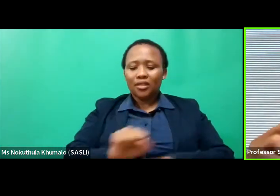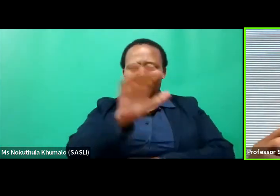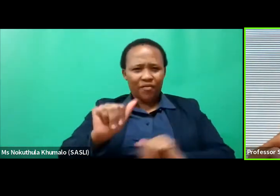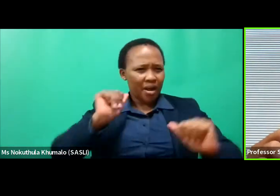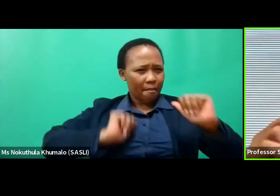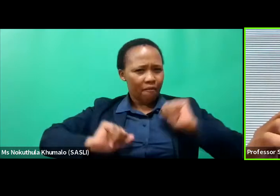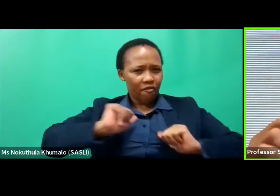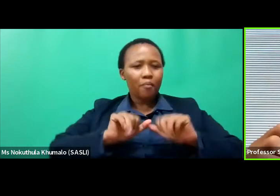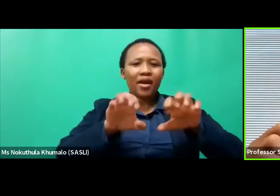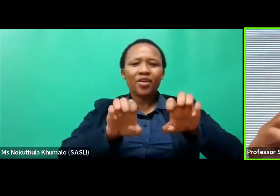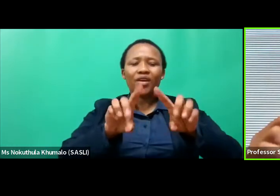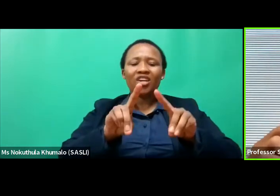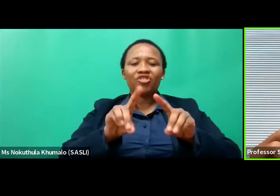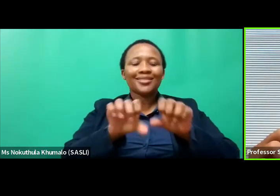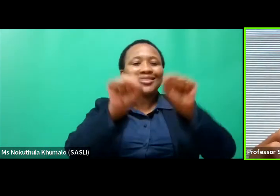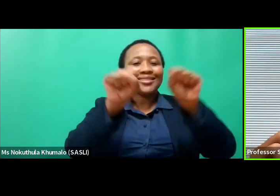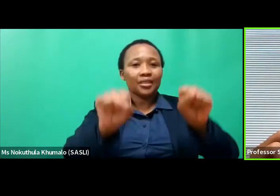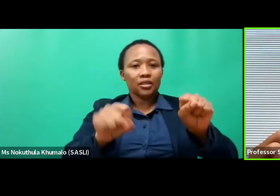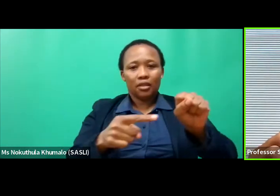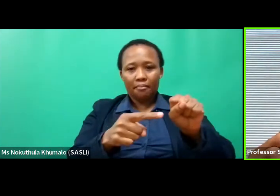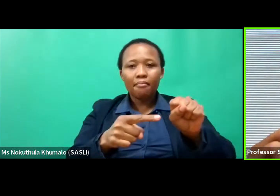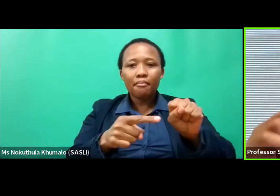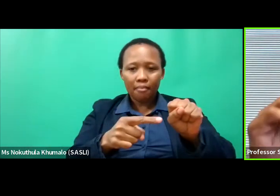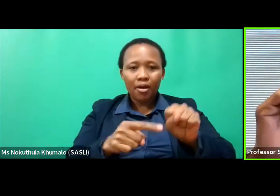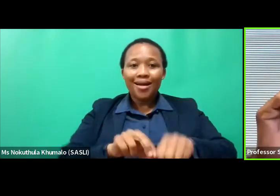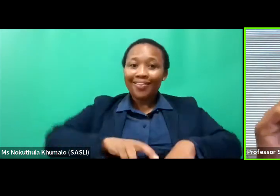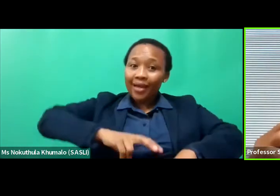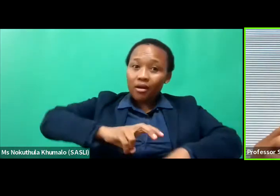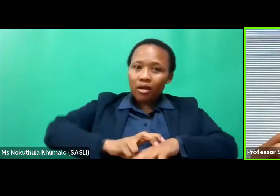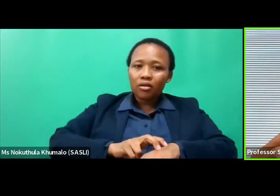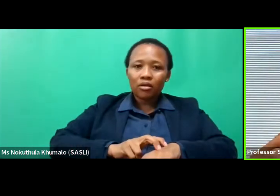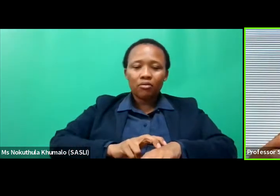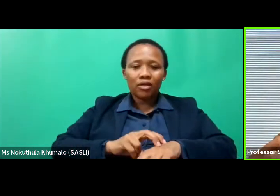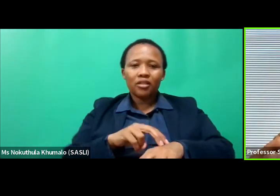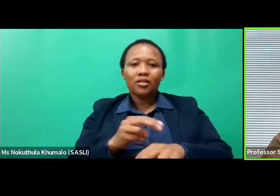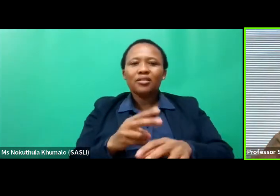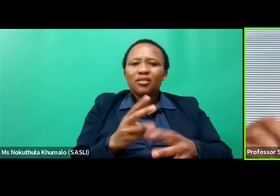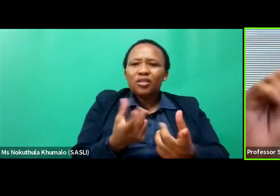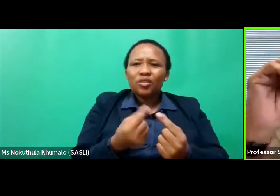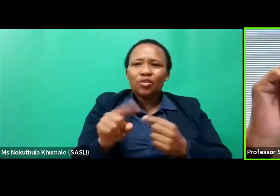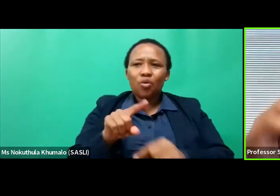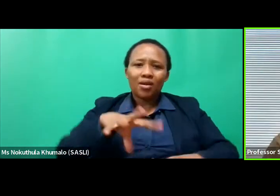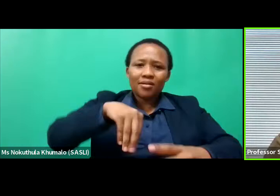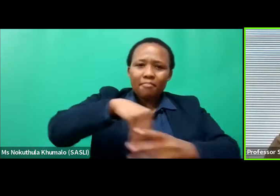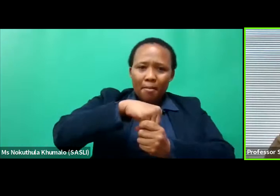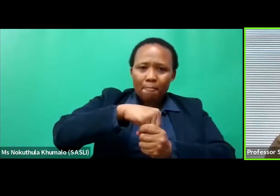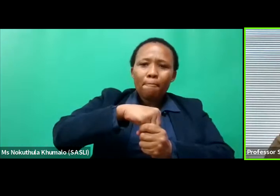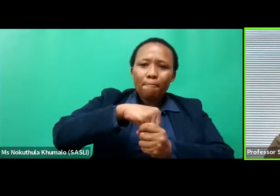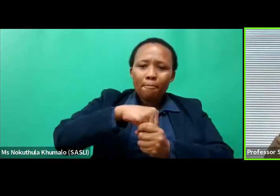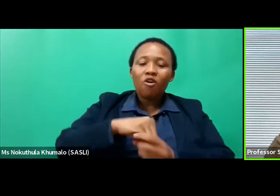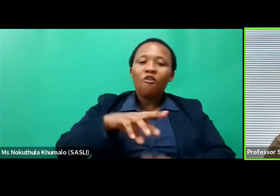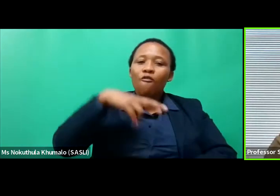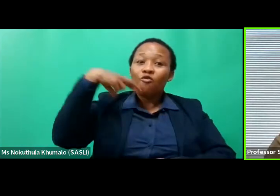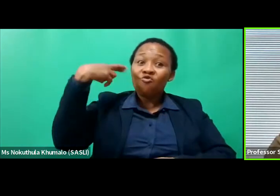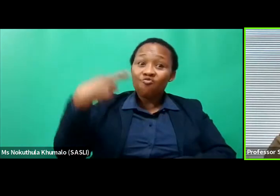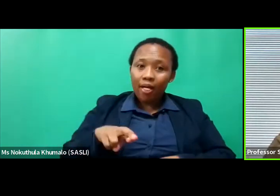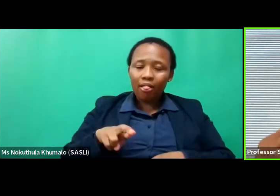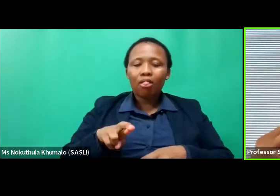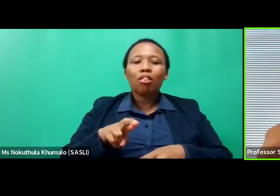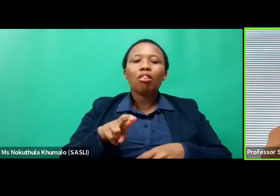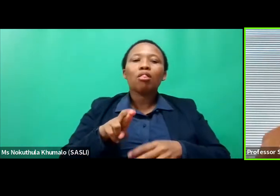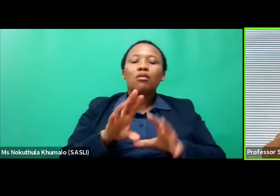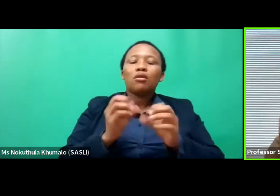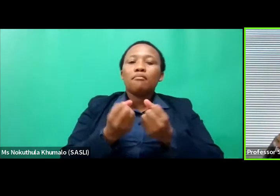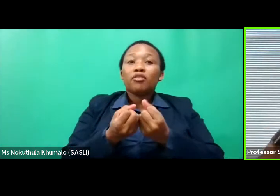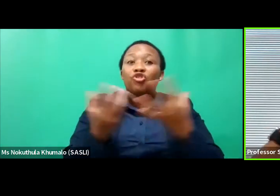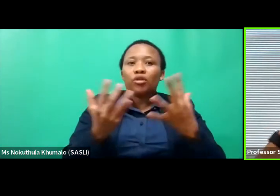must take cognizance of the lived reality of the majority of South Africans.